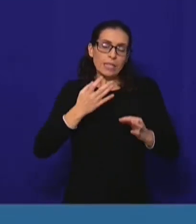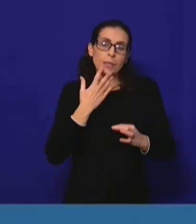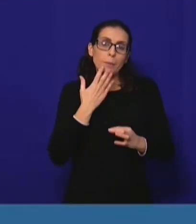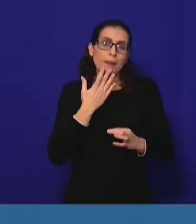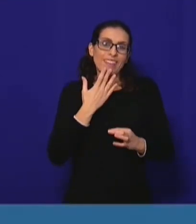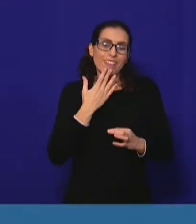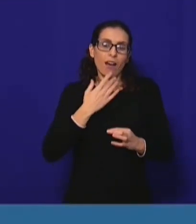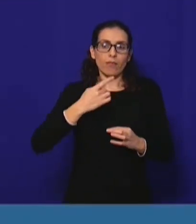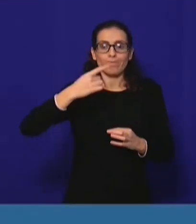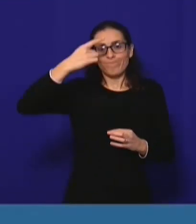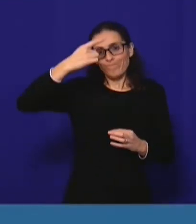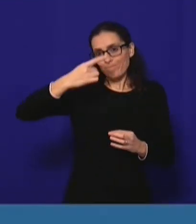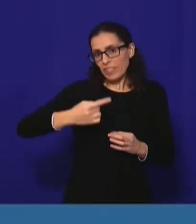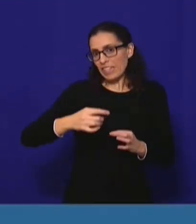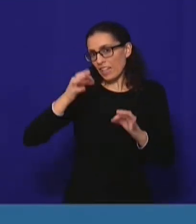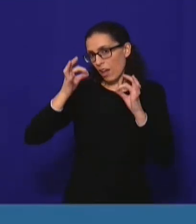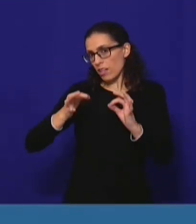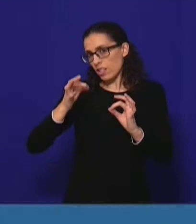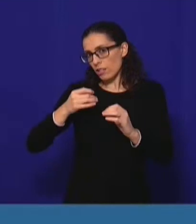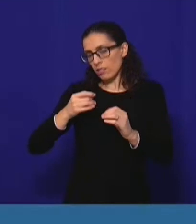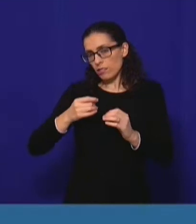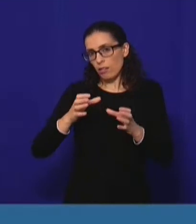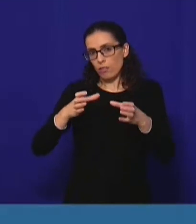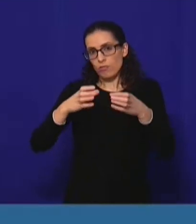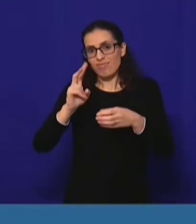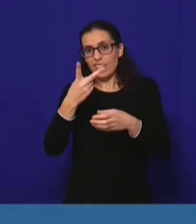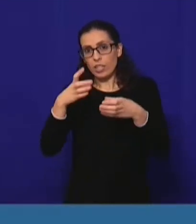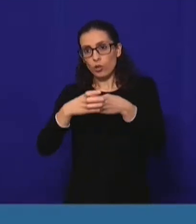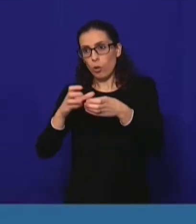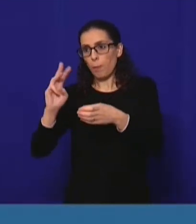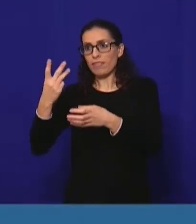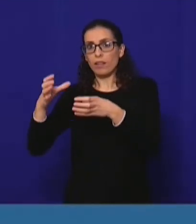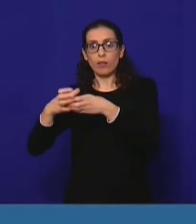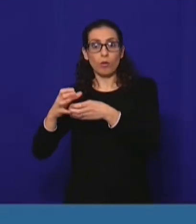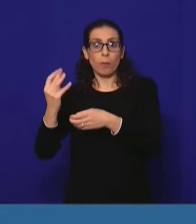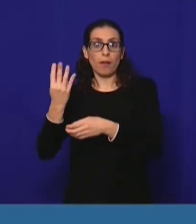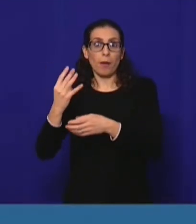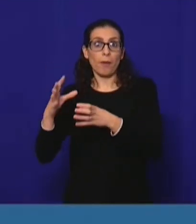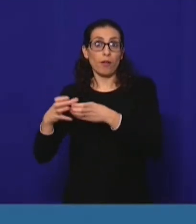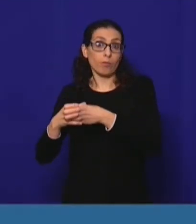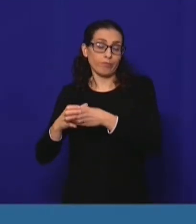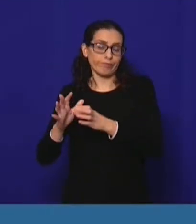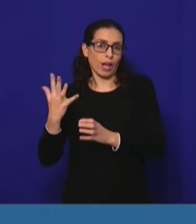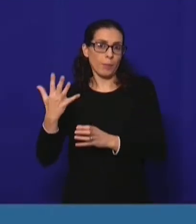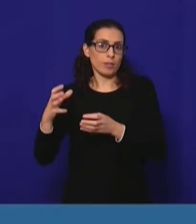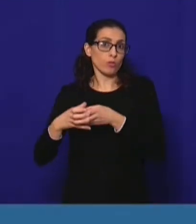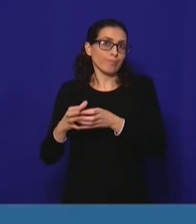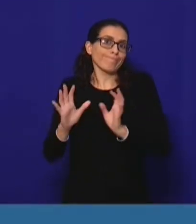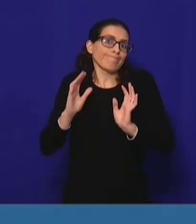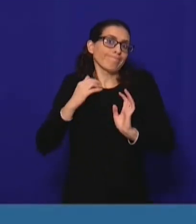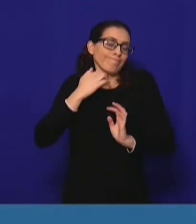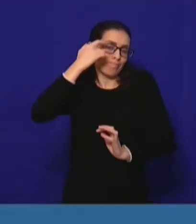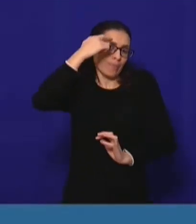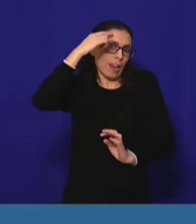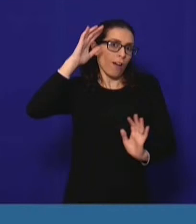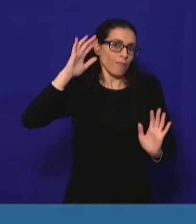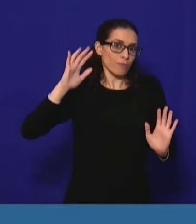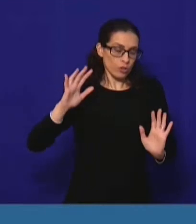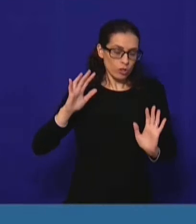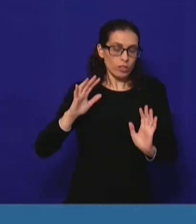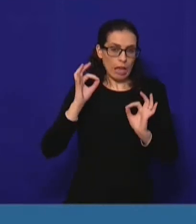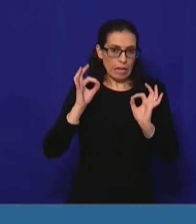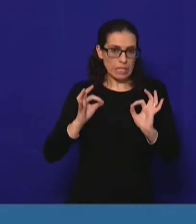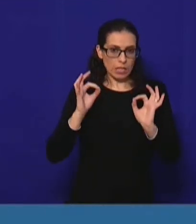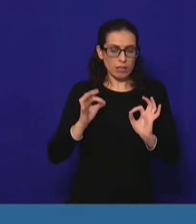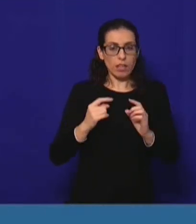ħafna fuq il-manufattura kemm il-kumpaniji jirnexxilhom jimmanufatturaw minn dawn il-vaccines u kemm ukoll ikun